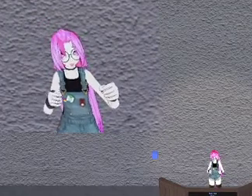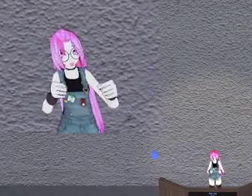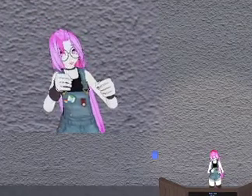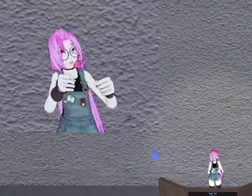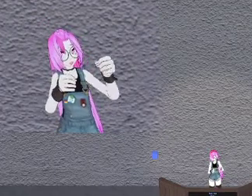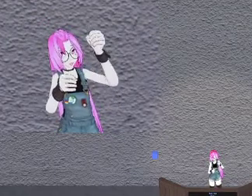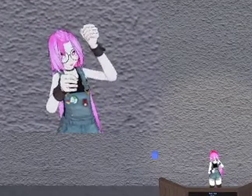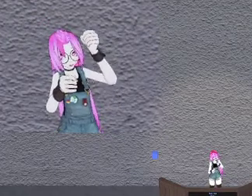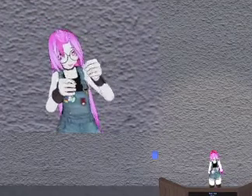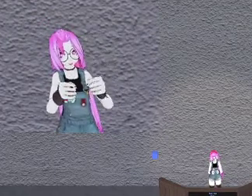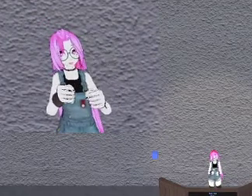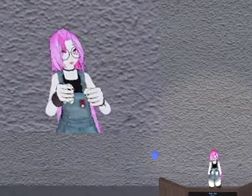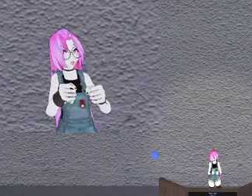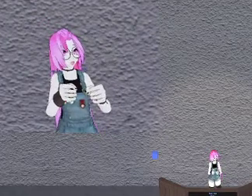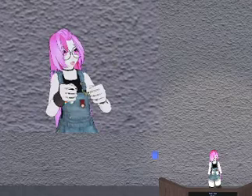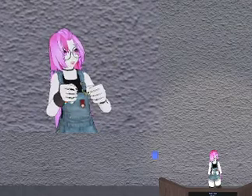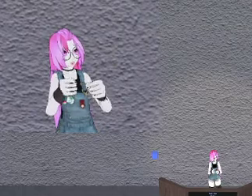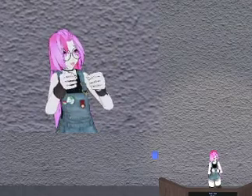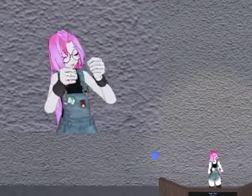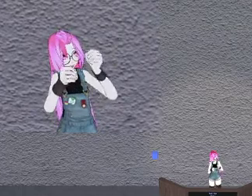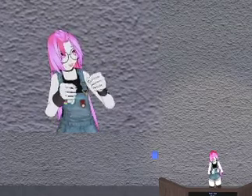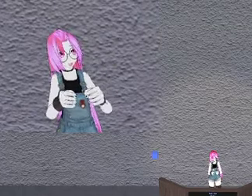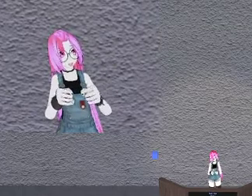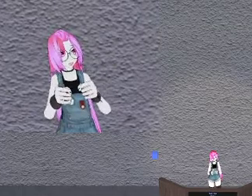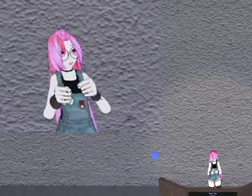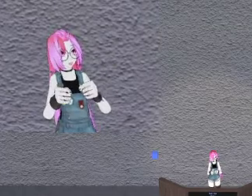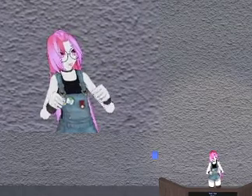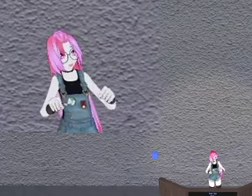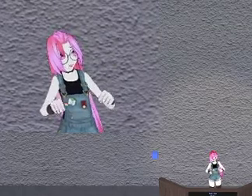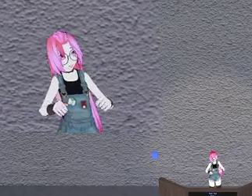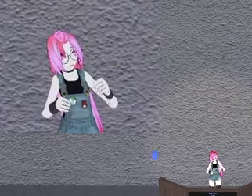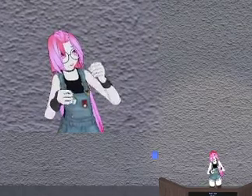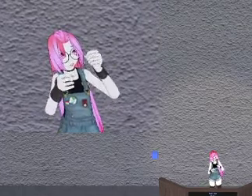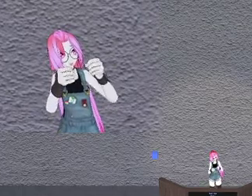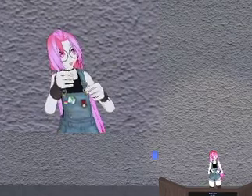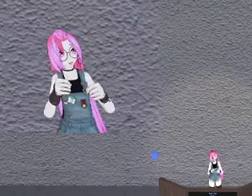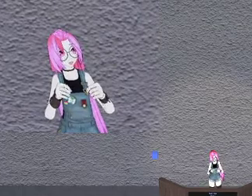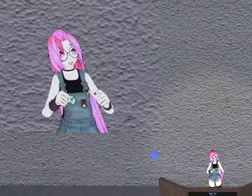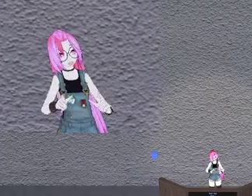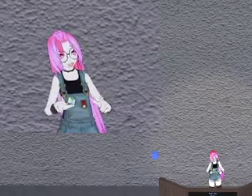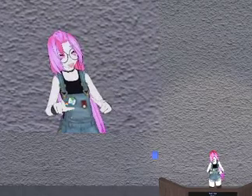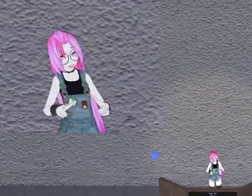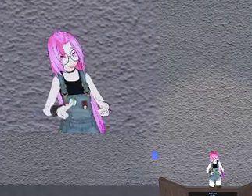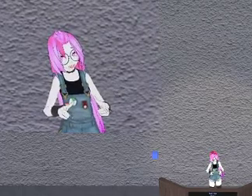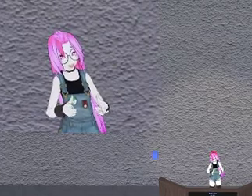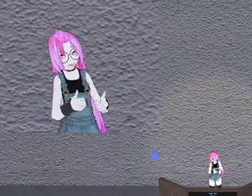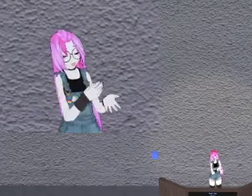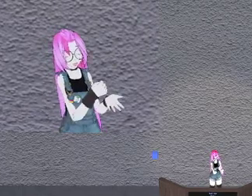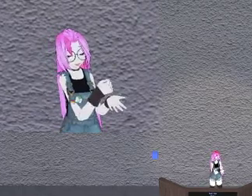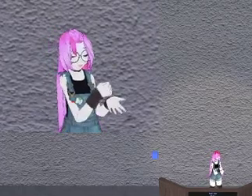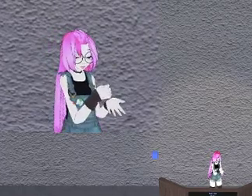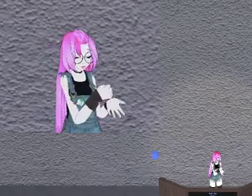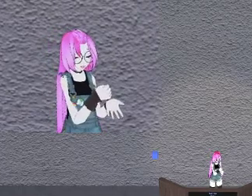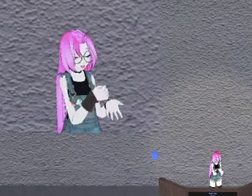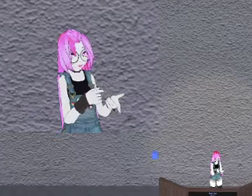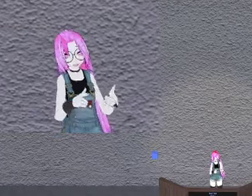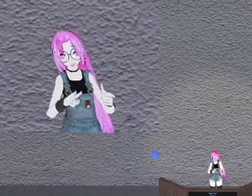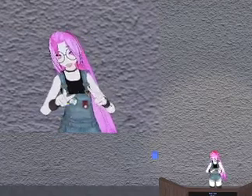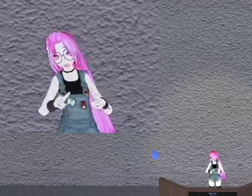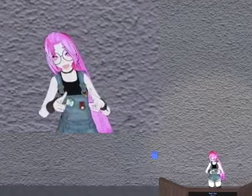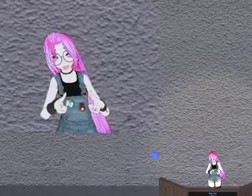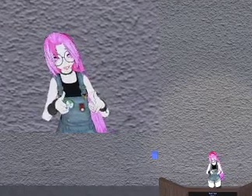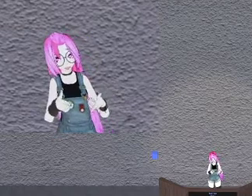got your two controllers and you're going like this. You're clicking it in. So that's Switch normal, Switch Lite, Pac-Man